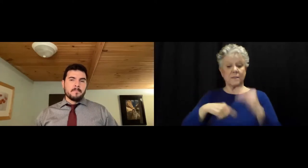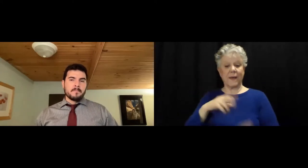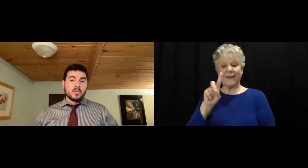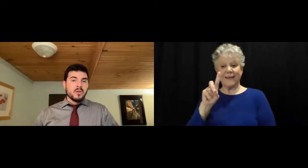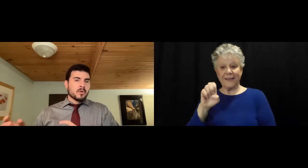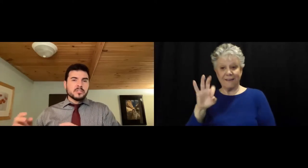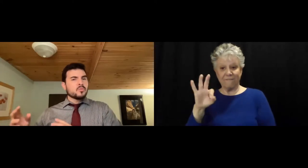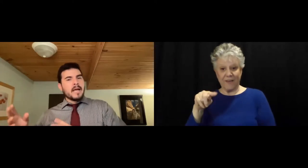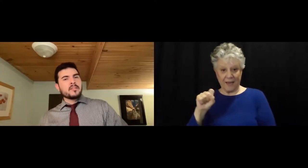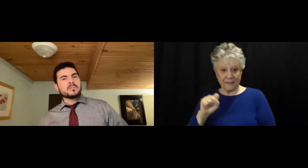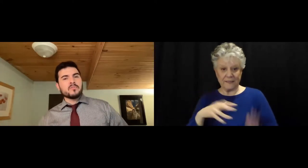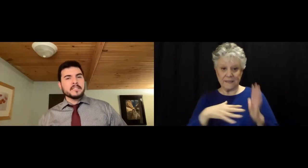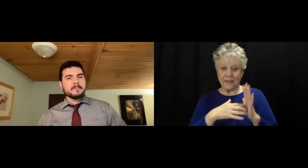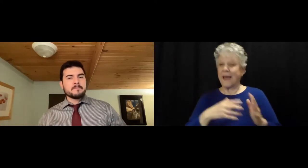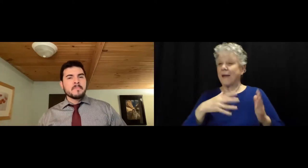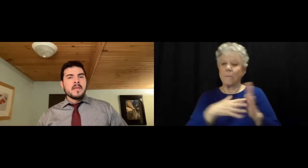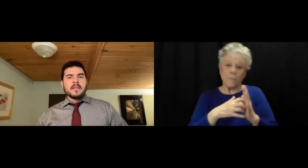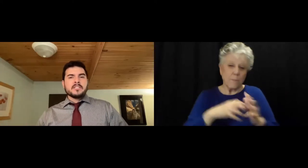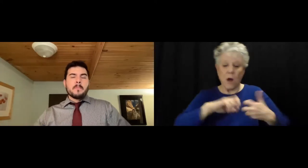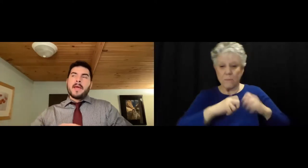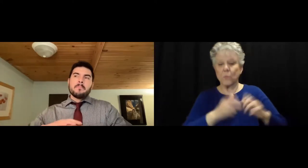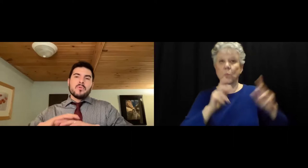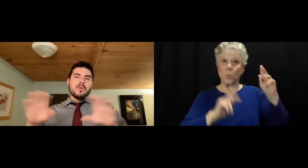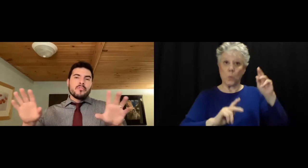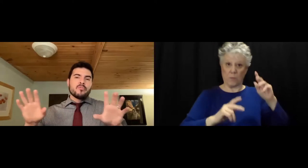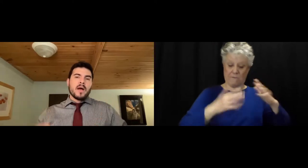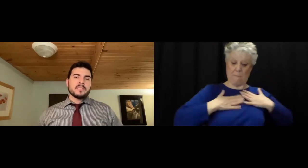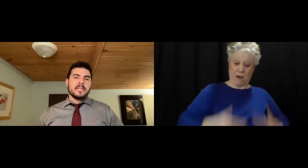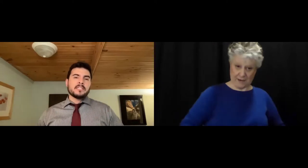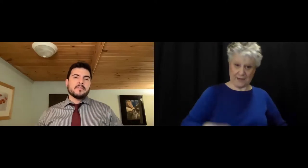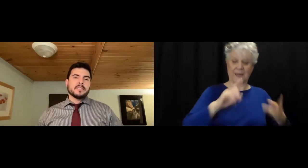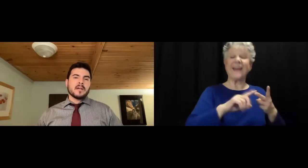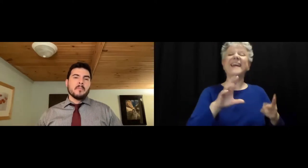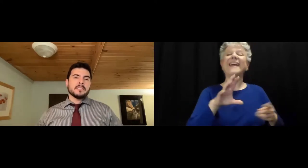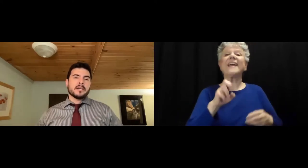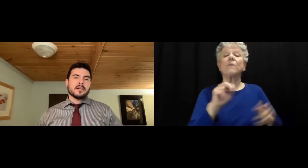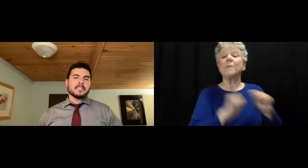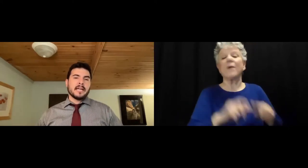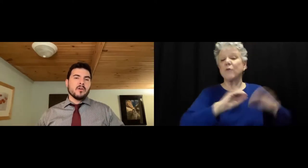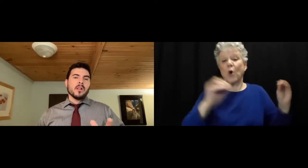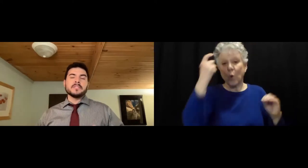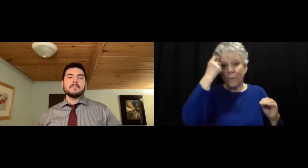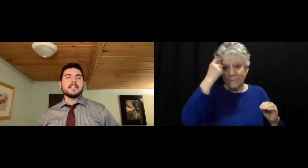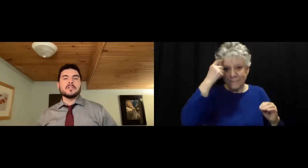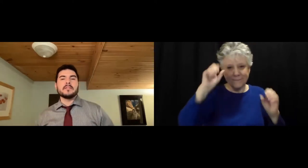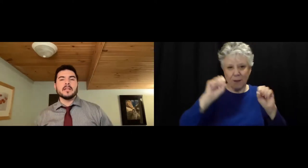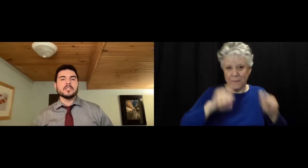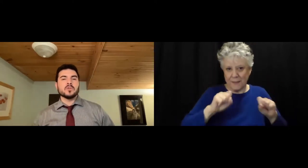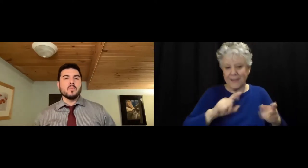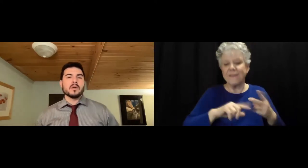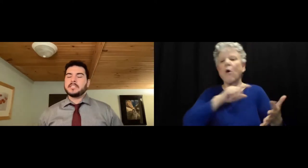body, including persons who lack the use of reason. These are peppered throughout each of his commentaries and in all of his